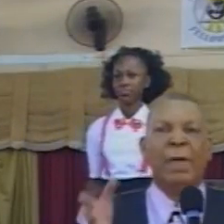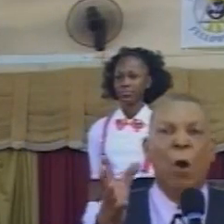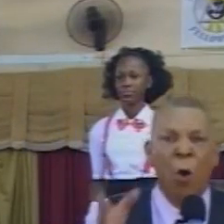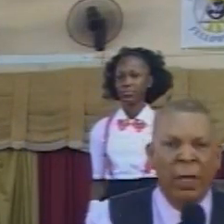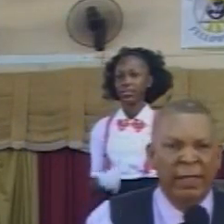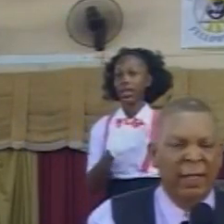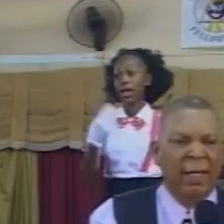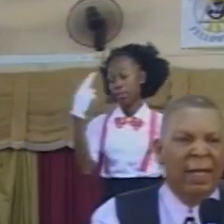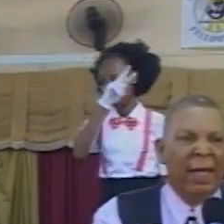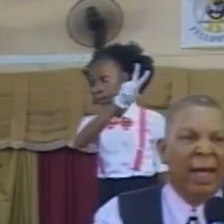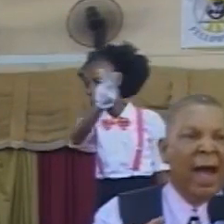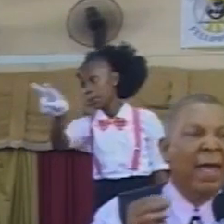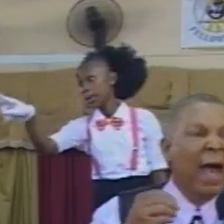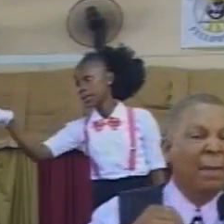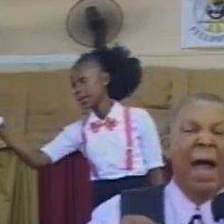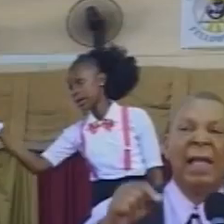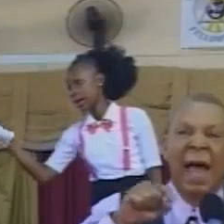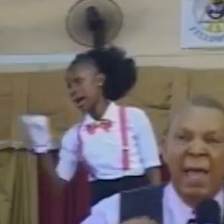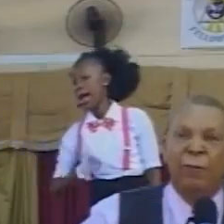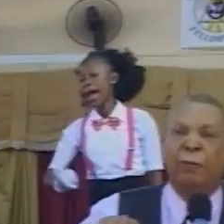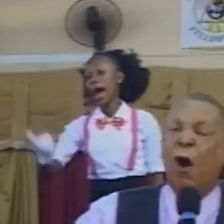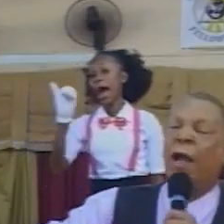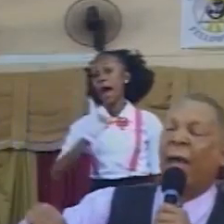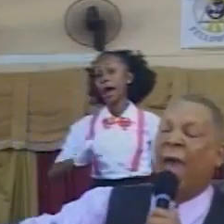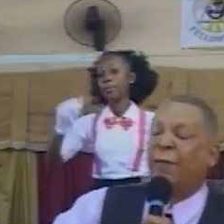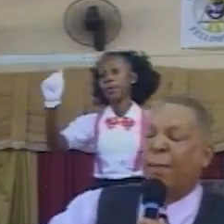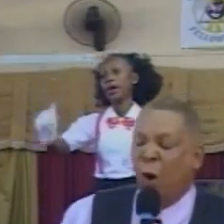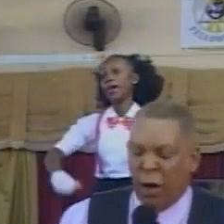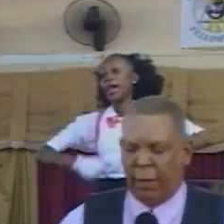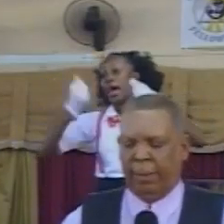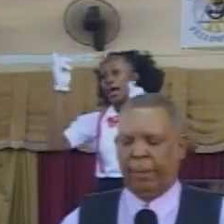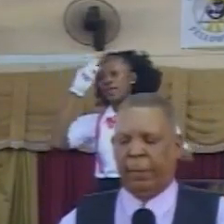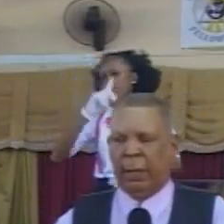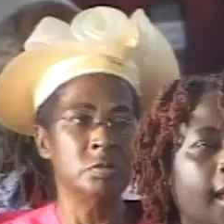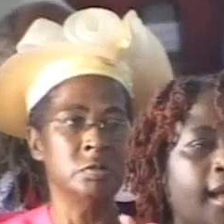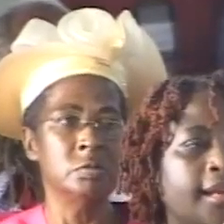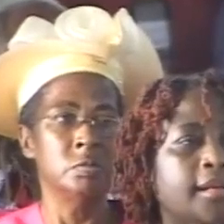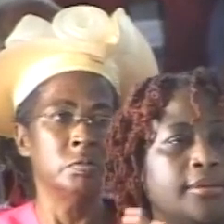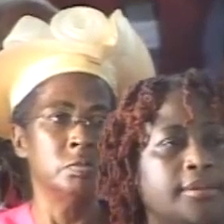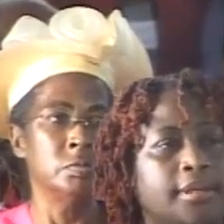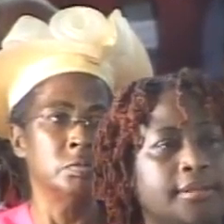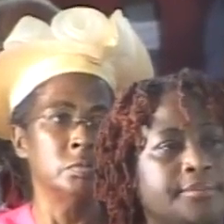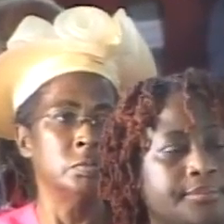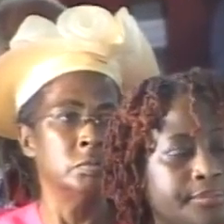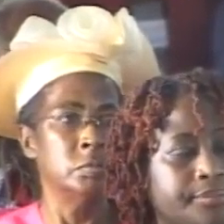And behold, I am alive forevermore.